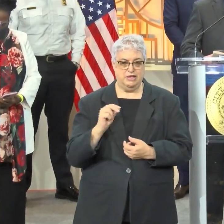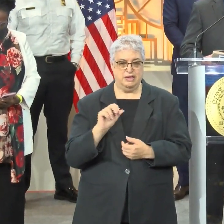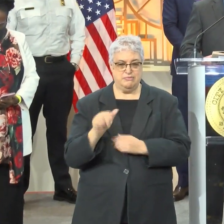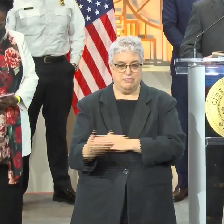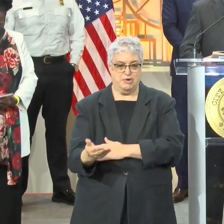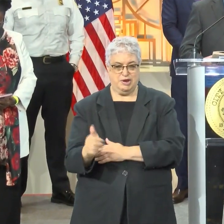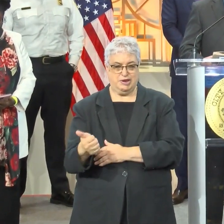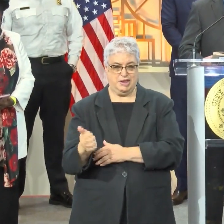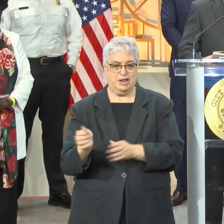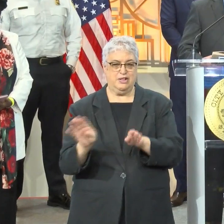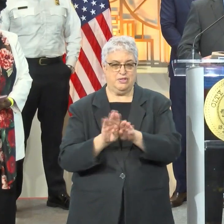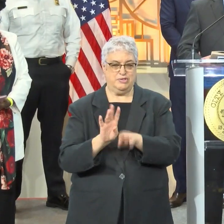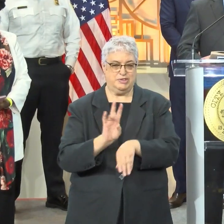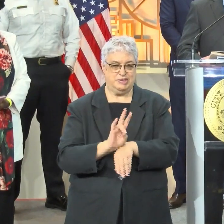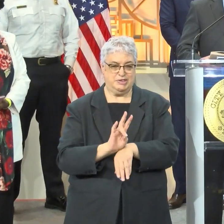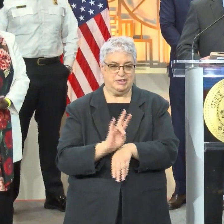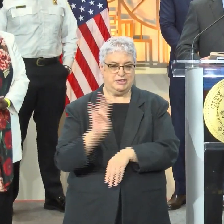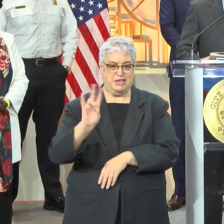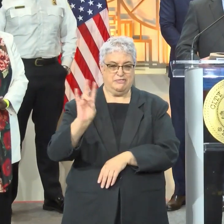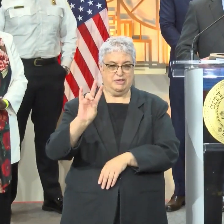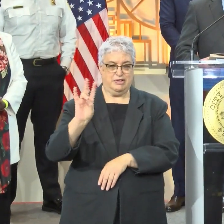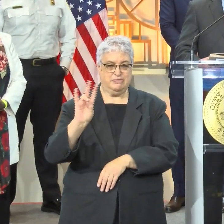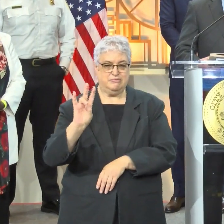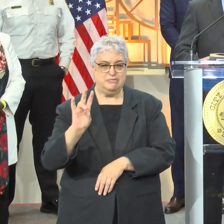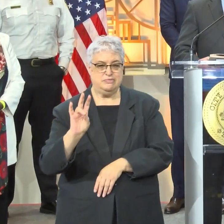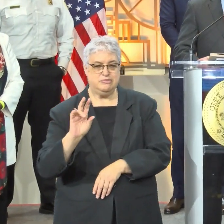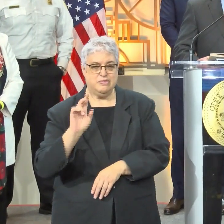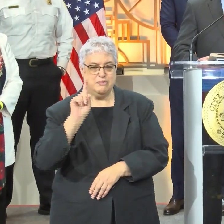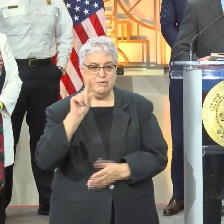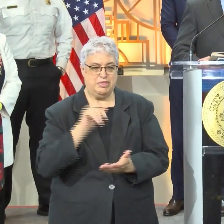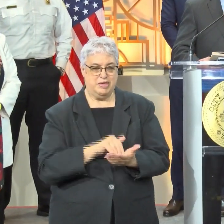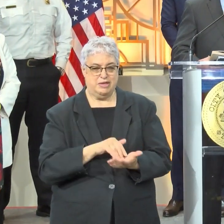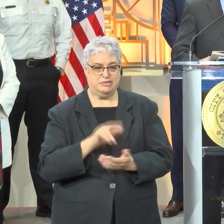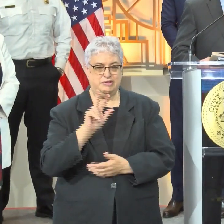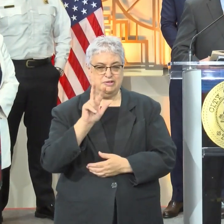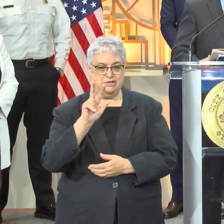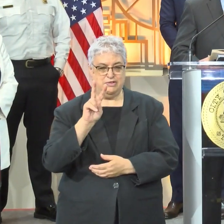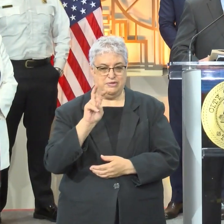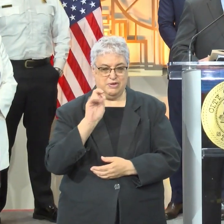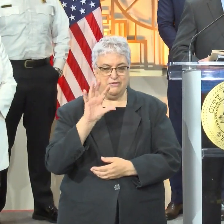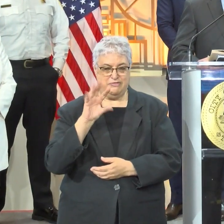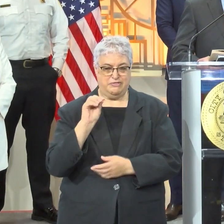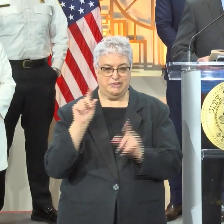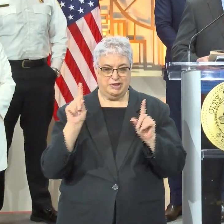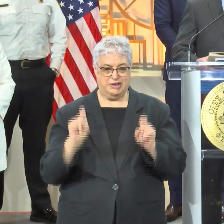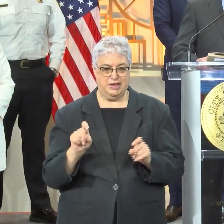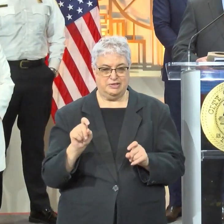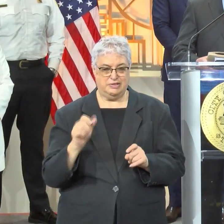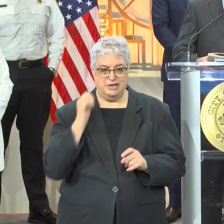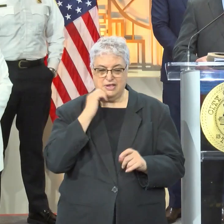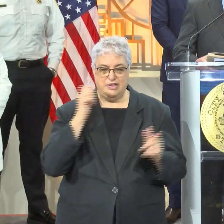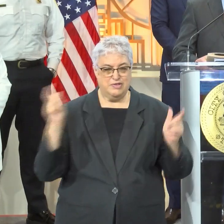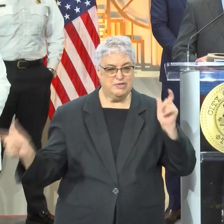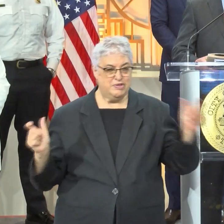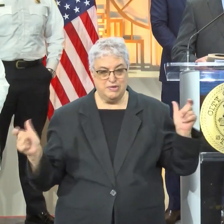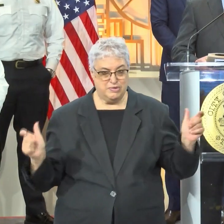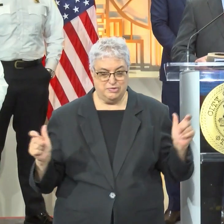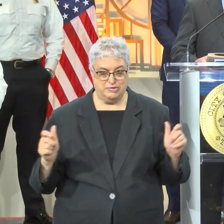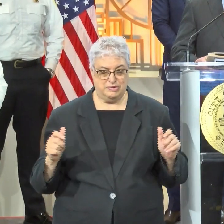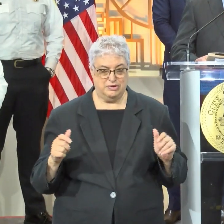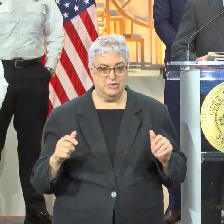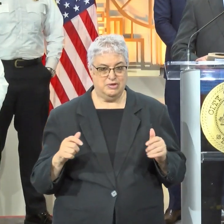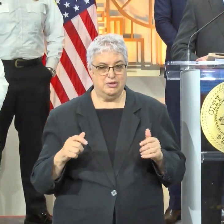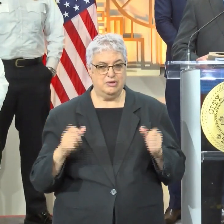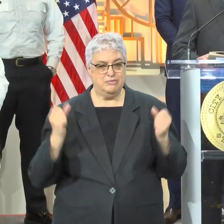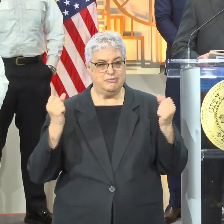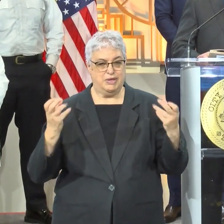10 a.m. till 7, and they're able to do actually 1,250 tests per day. So very huge amounts of capacity to get